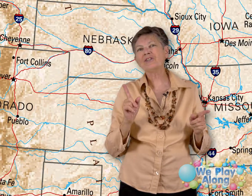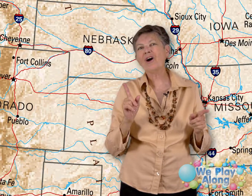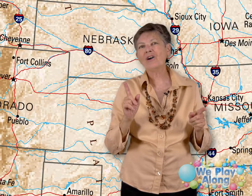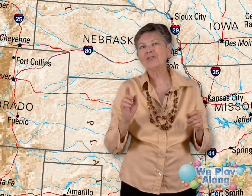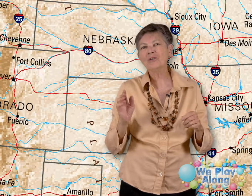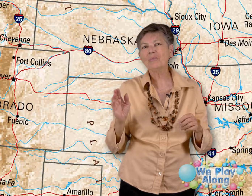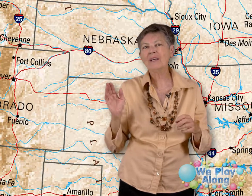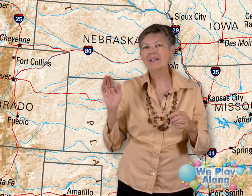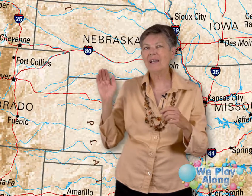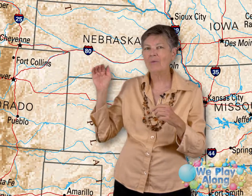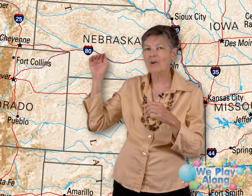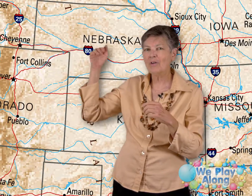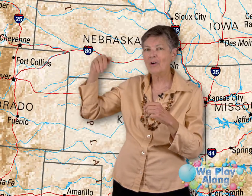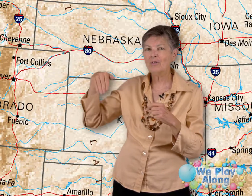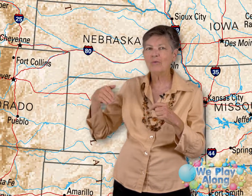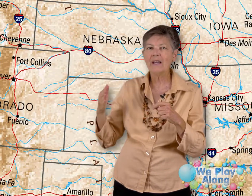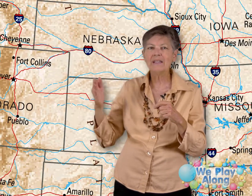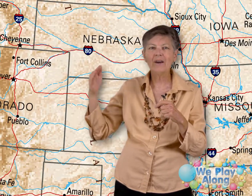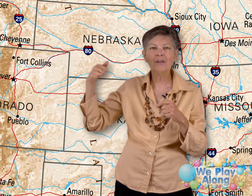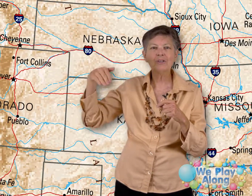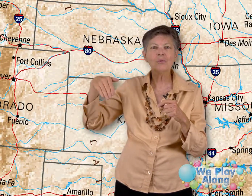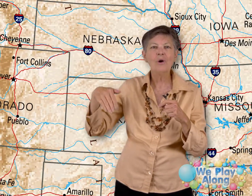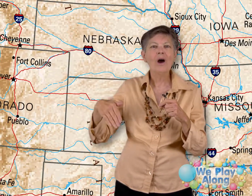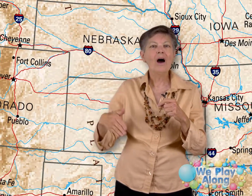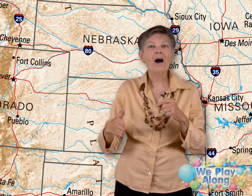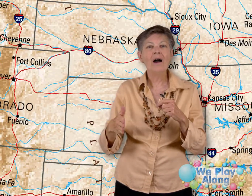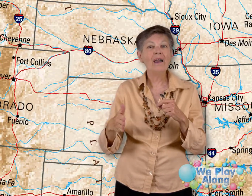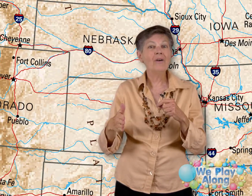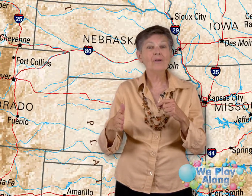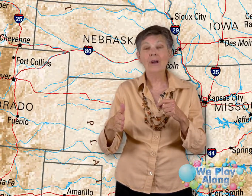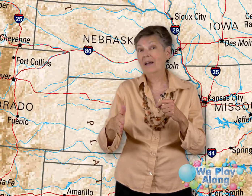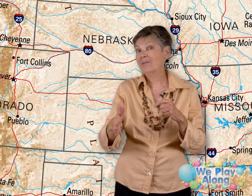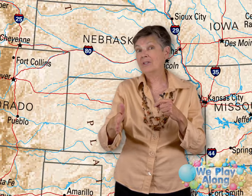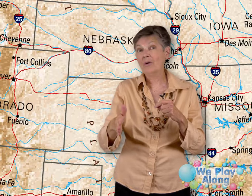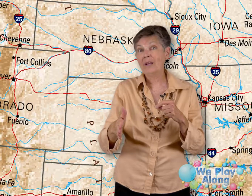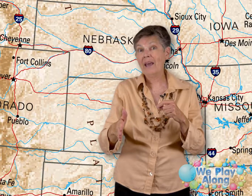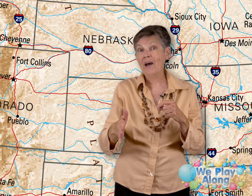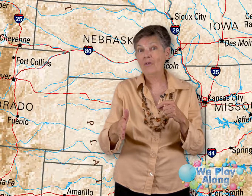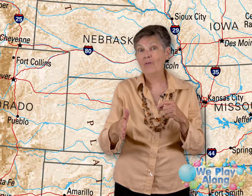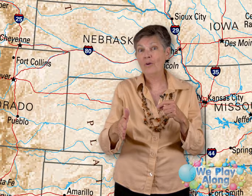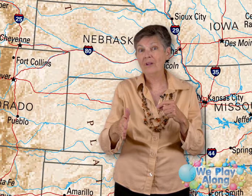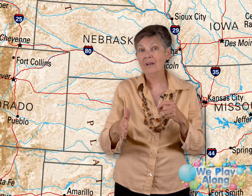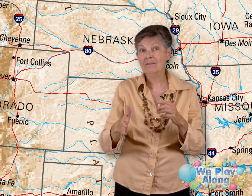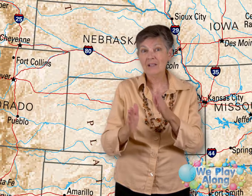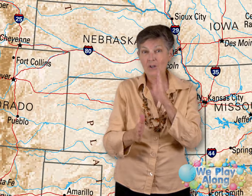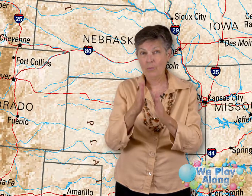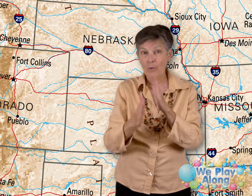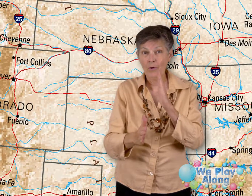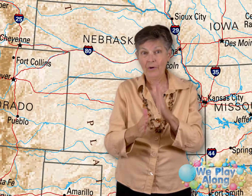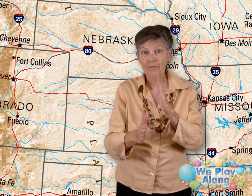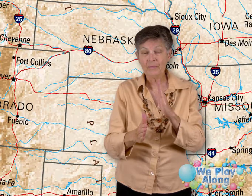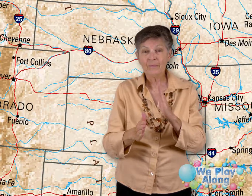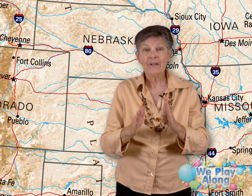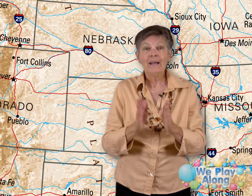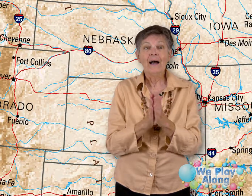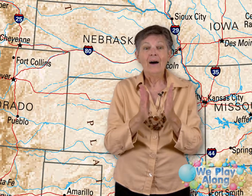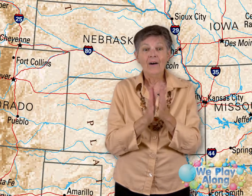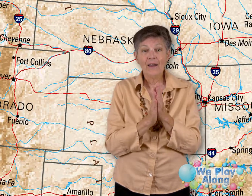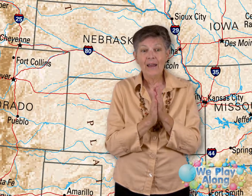song too because that river goes right down into Arizona and California. That's their border. Okay,